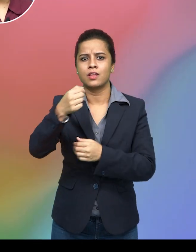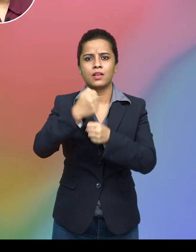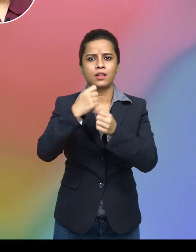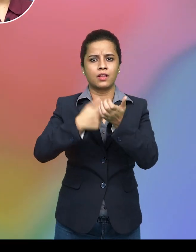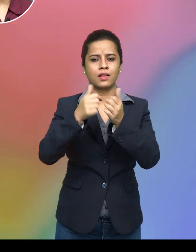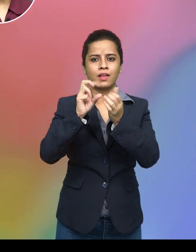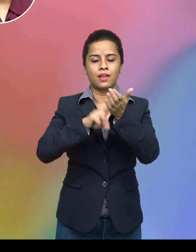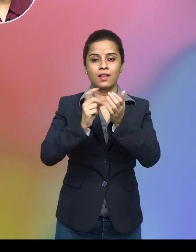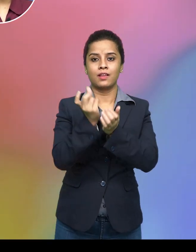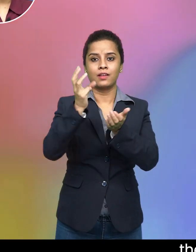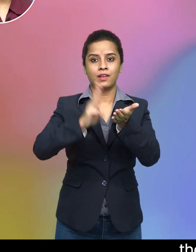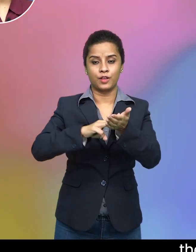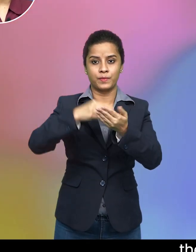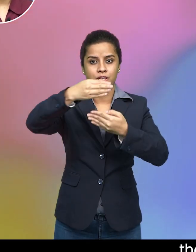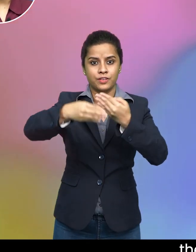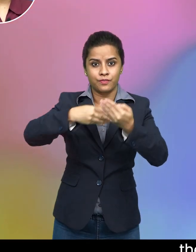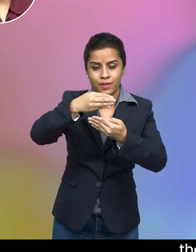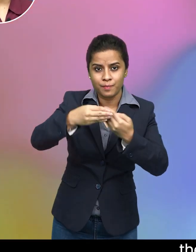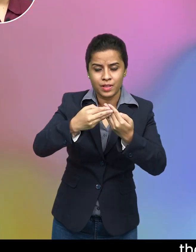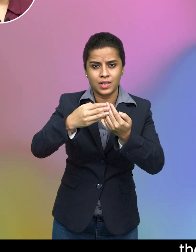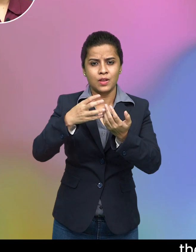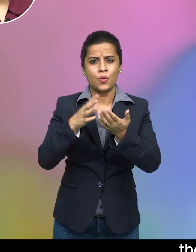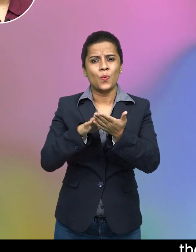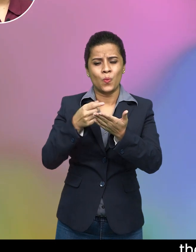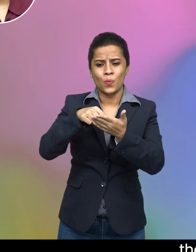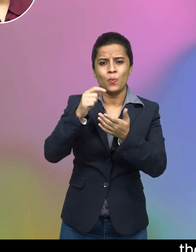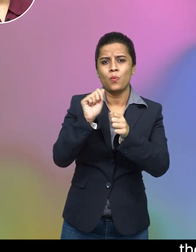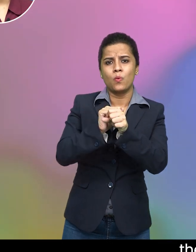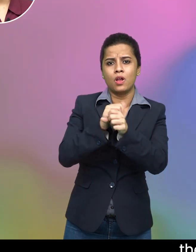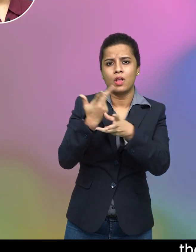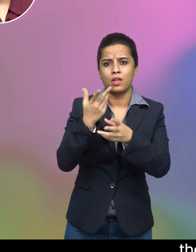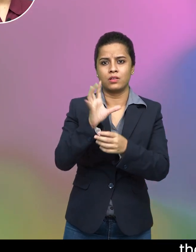and it traps the solar energy.